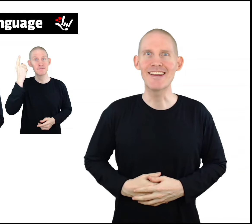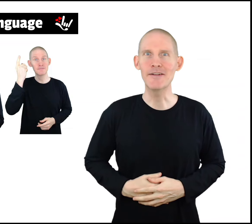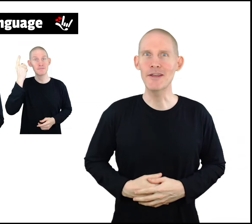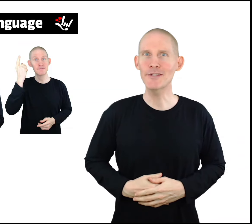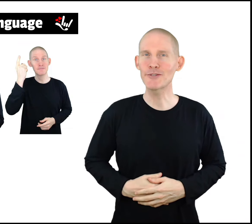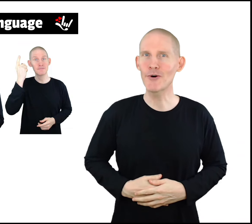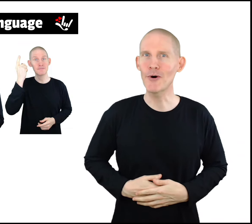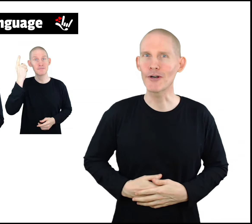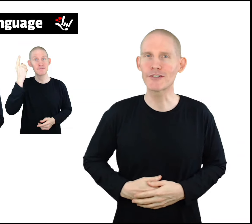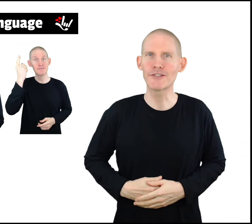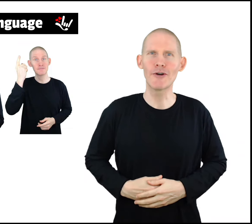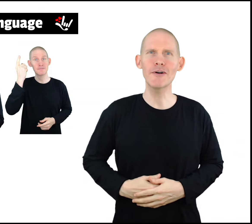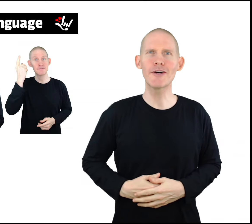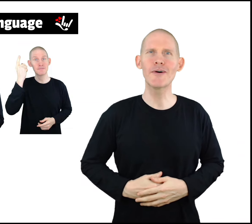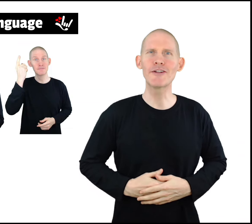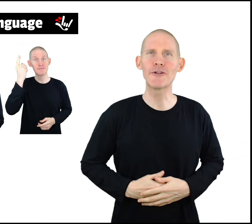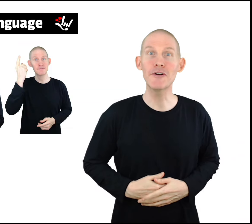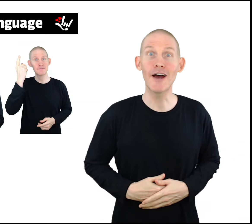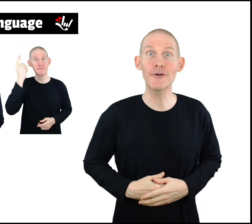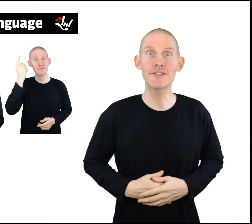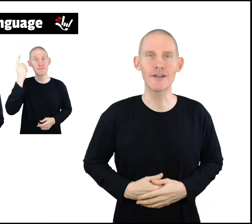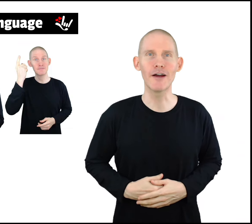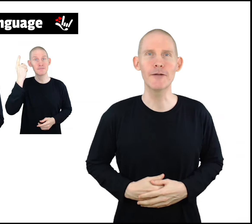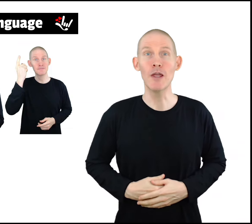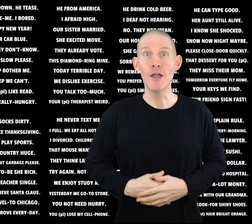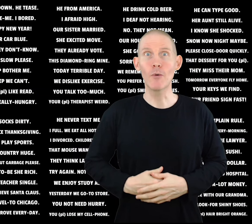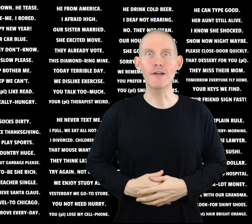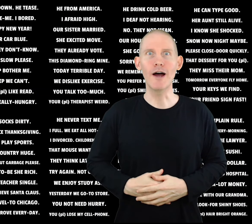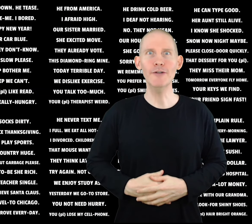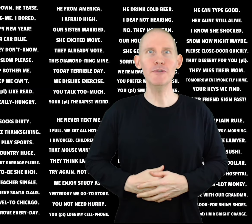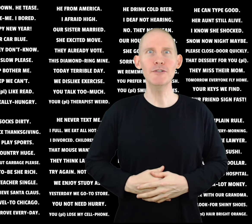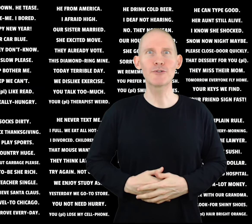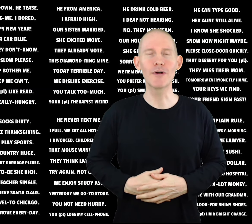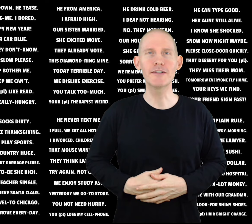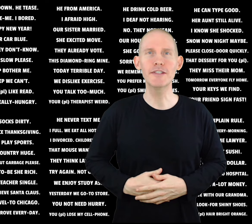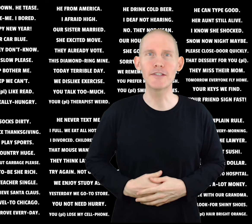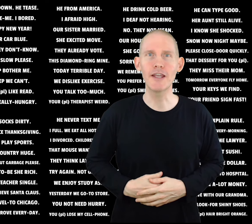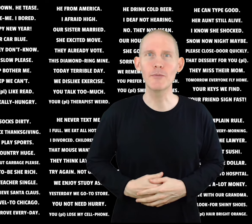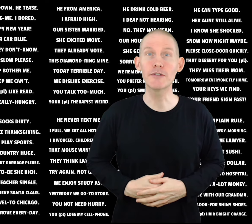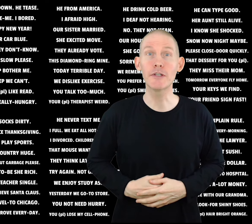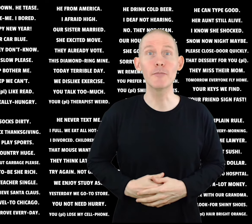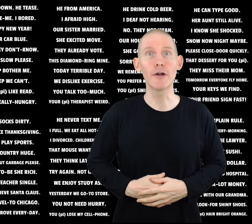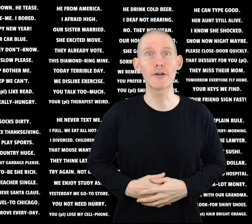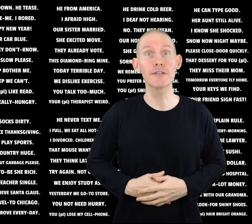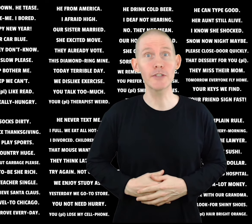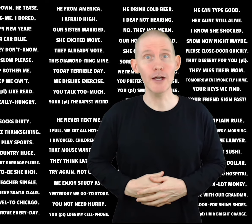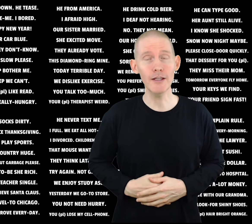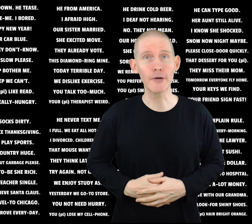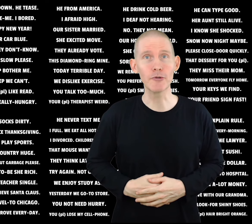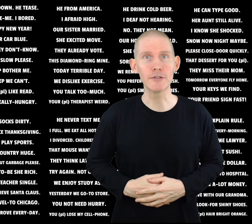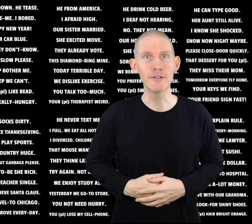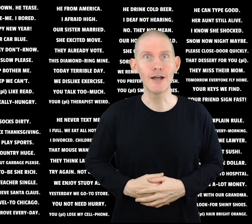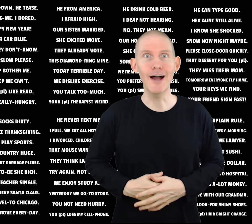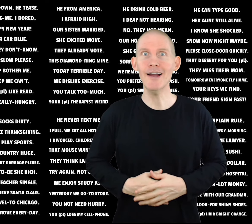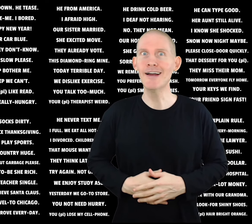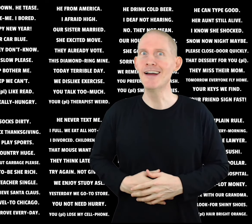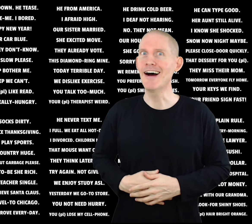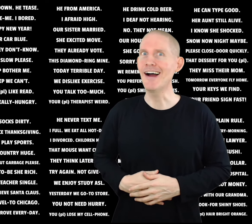In this course, you're going to learn how to sign 120 statements in American Sign Language. I didn't